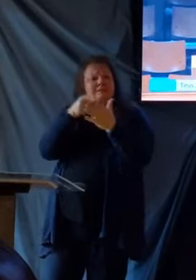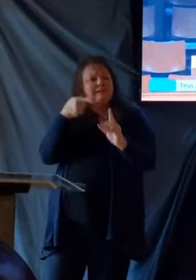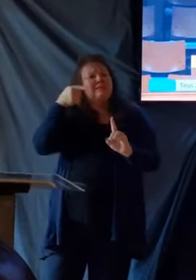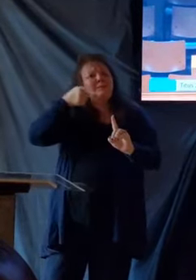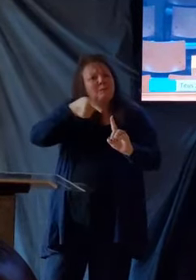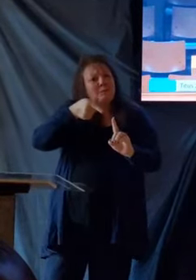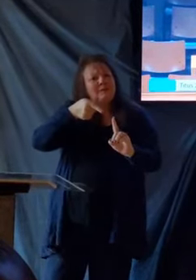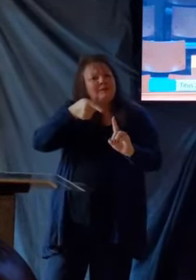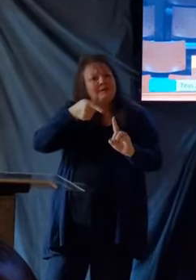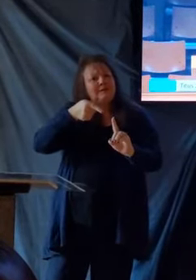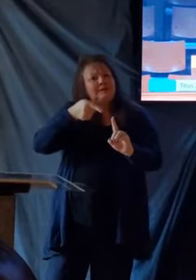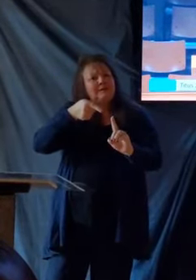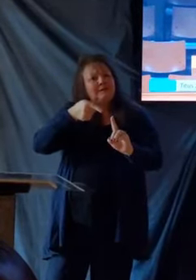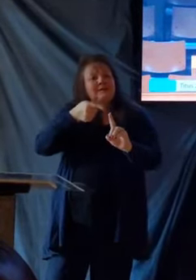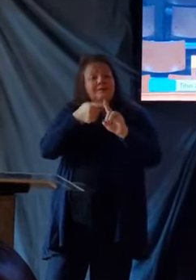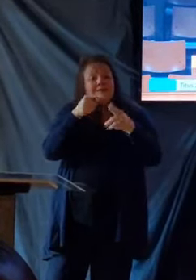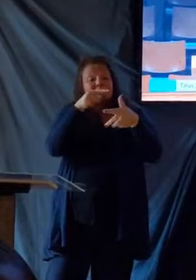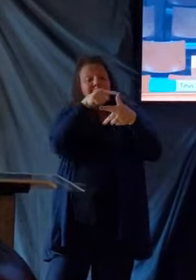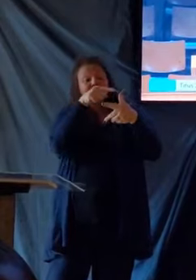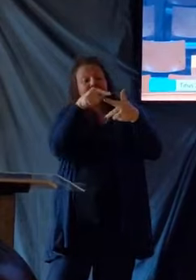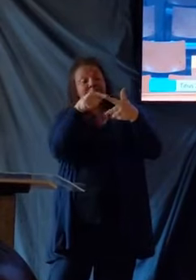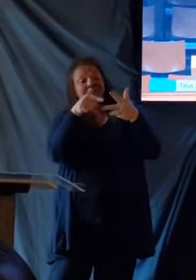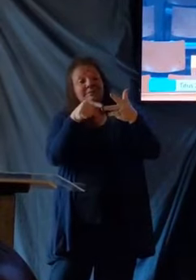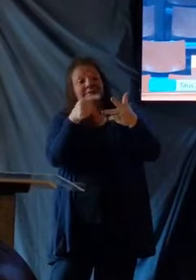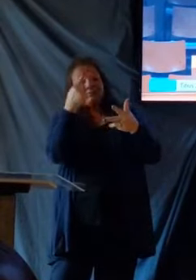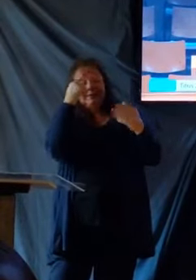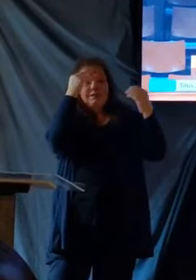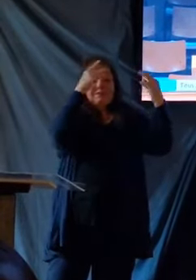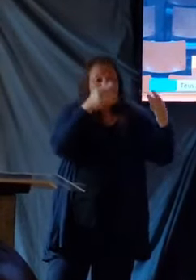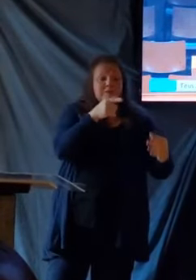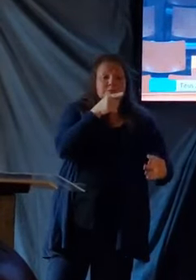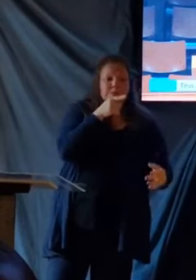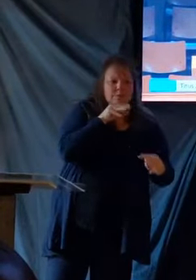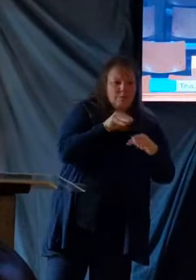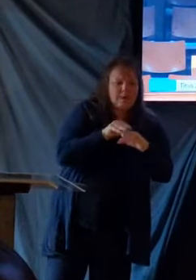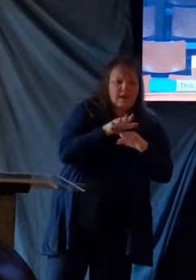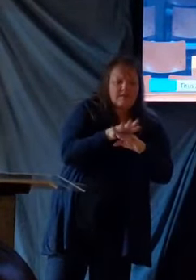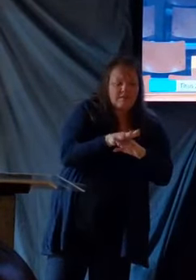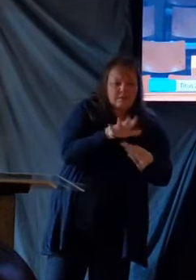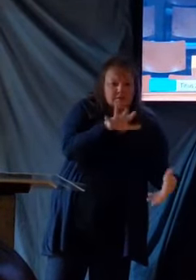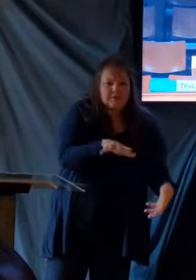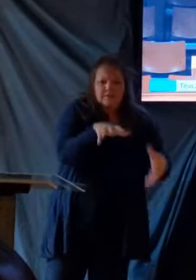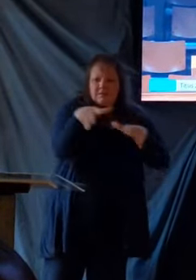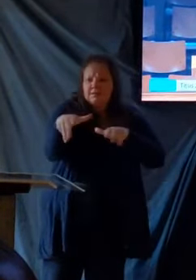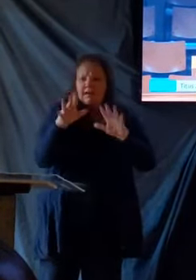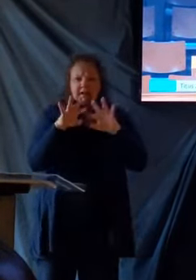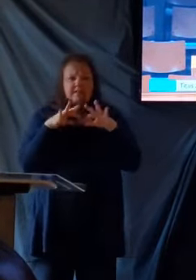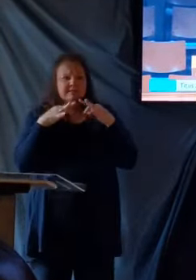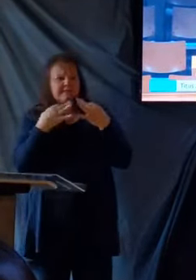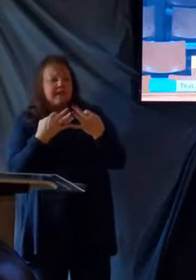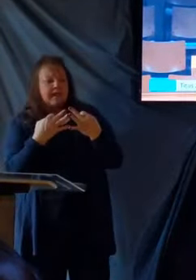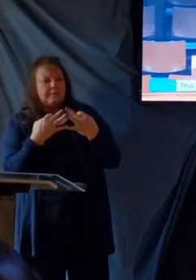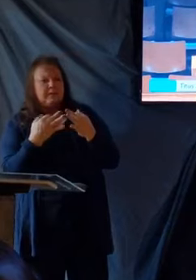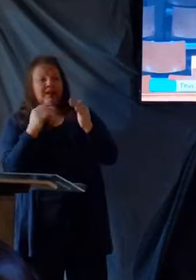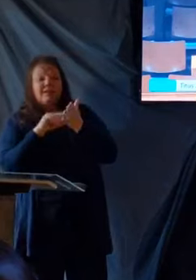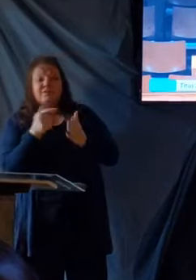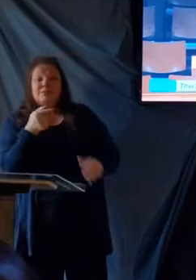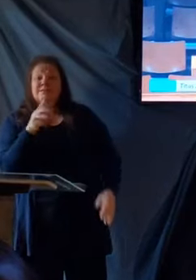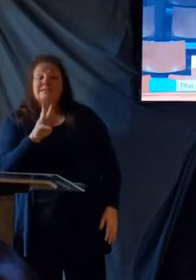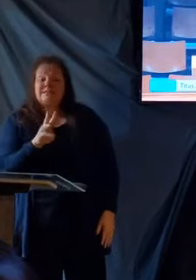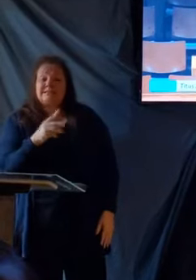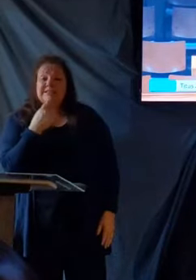here. He flowed right out of this because of teachers who were having an influence, upsetting whole families. Then in verse 16